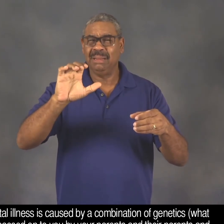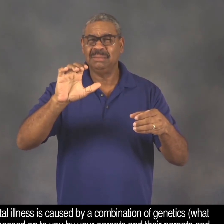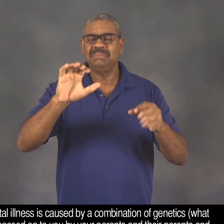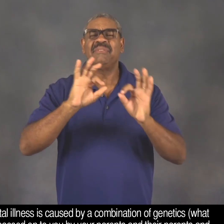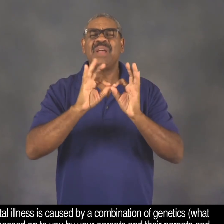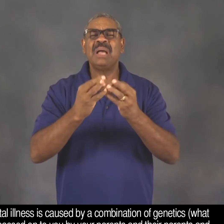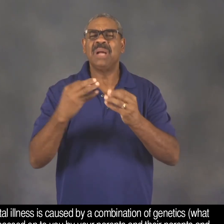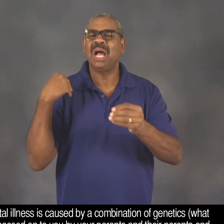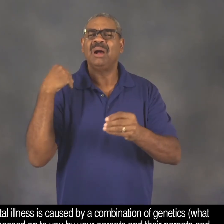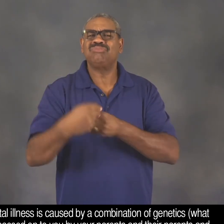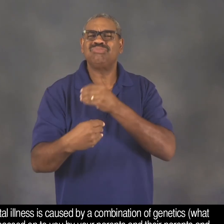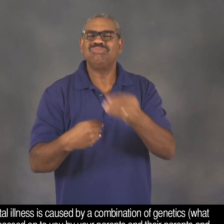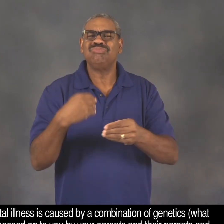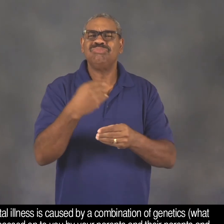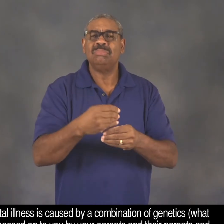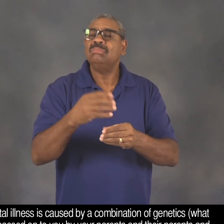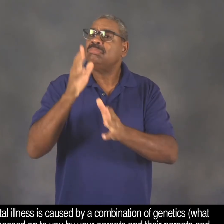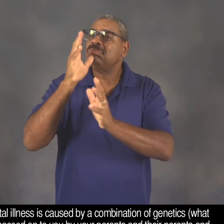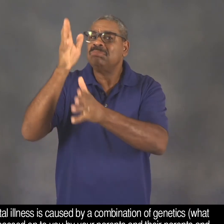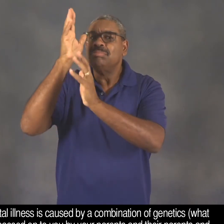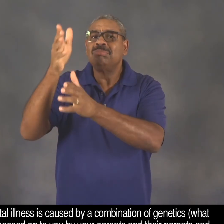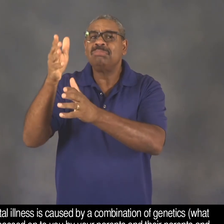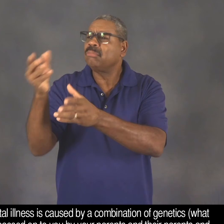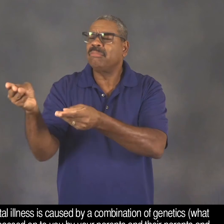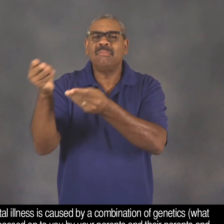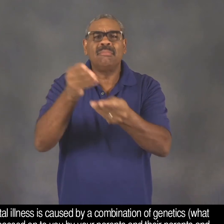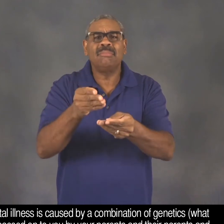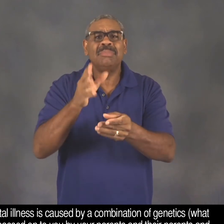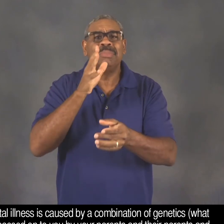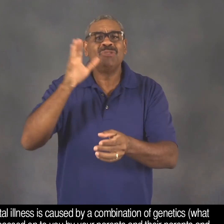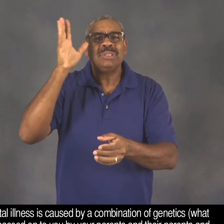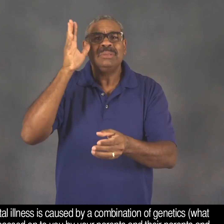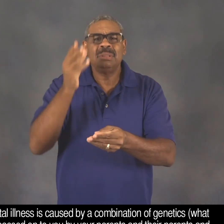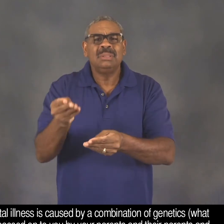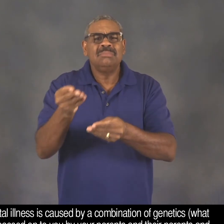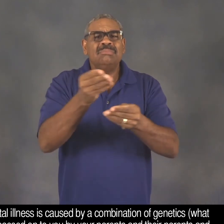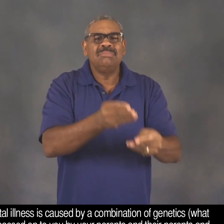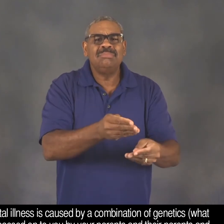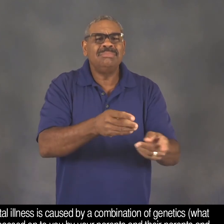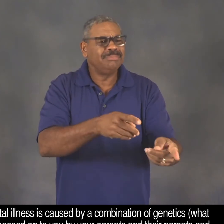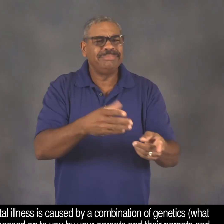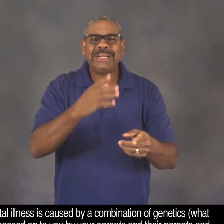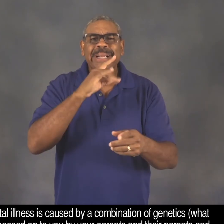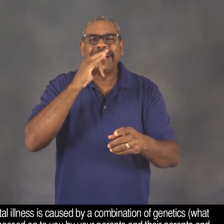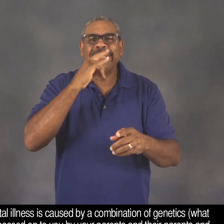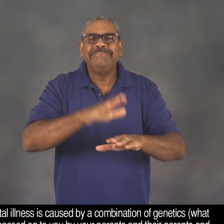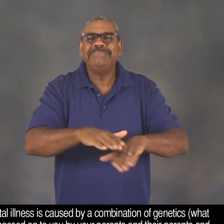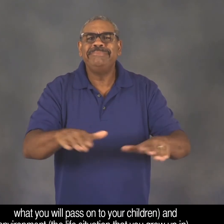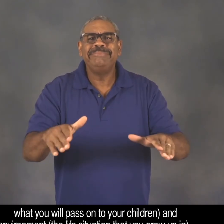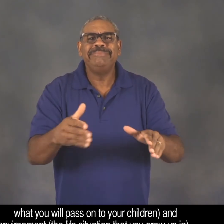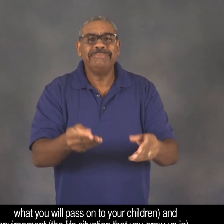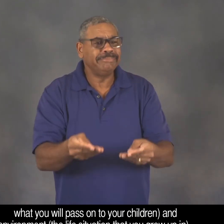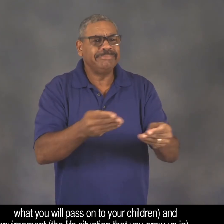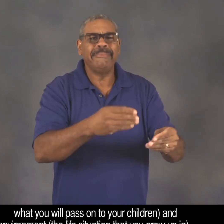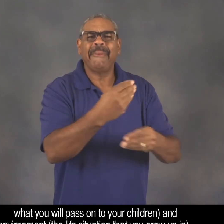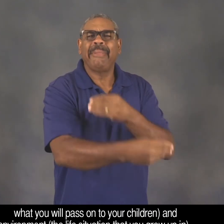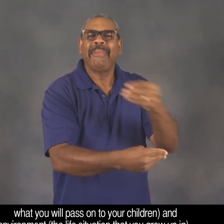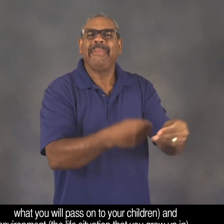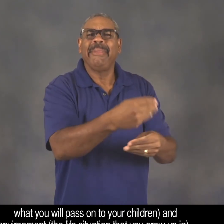Mental illness is caused by a combination of genetics, what was passed on to you by your parents and their